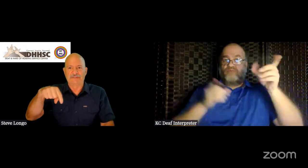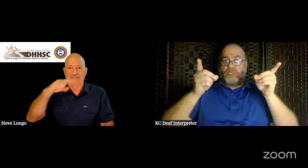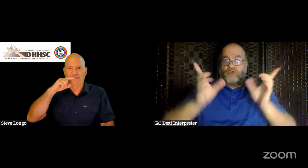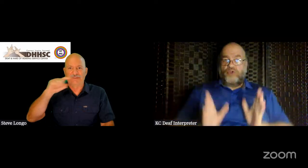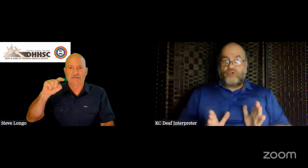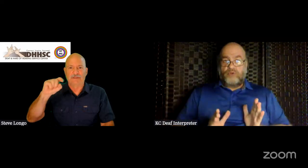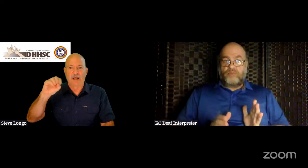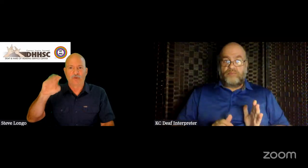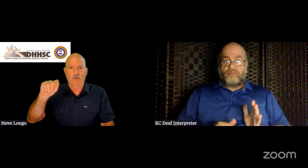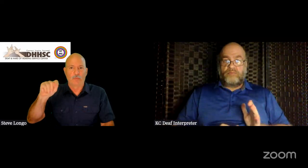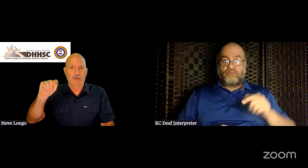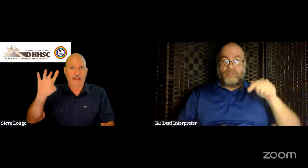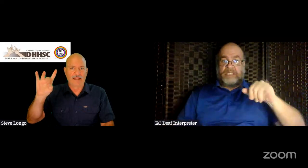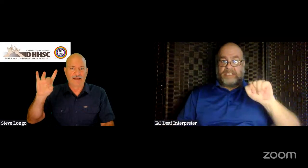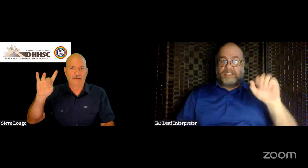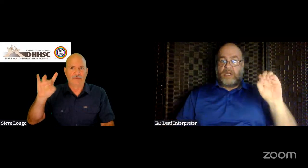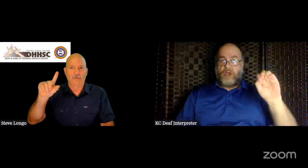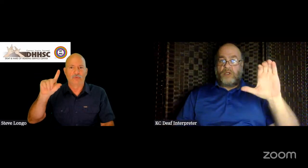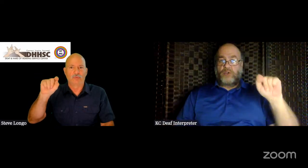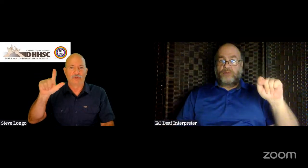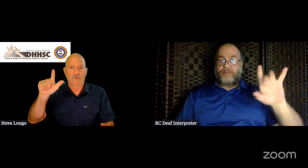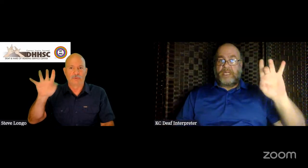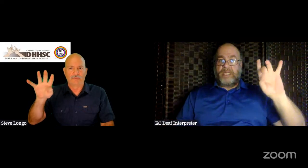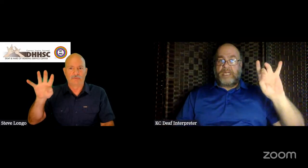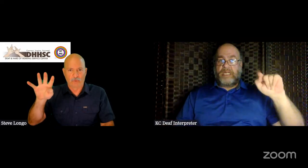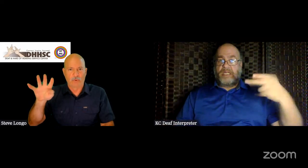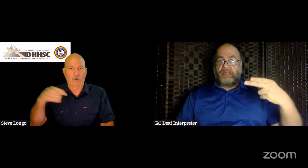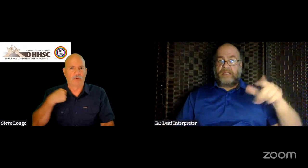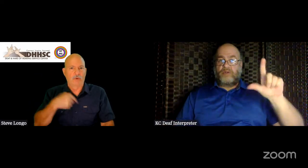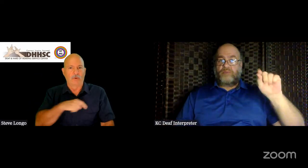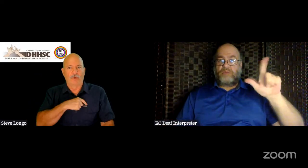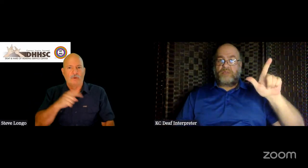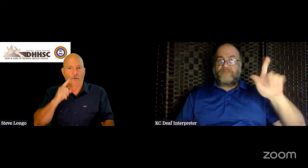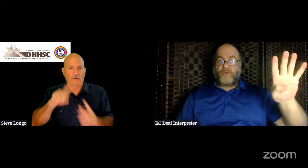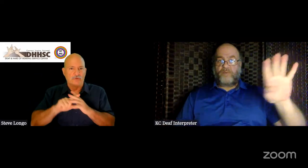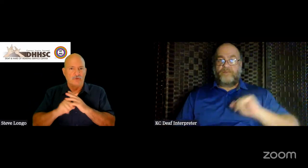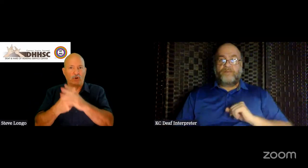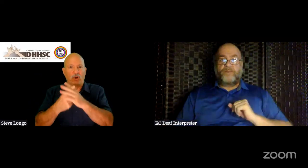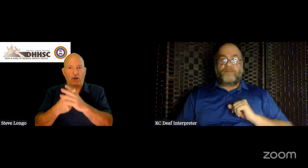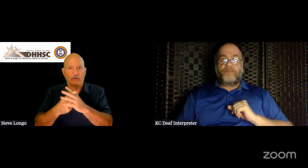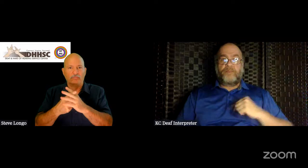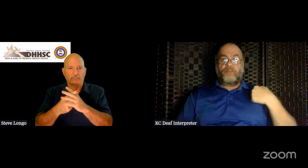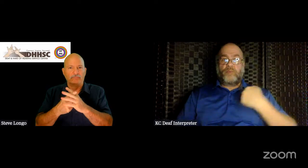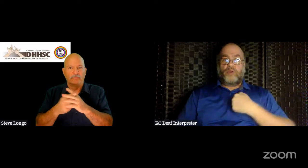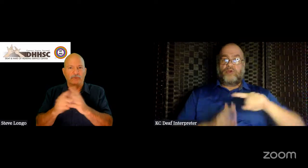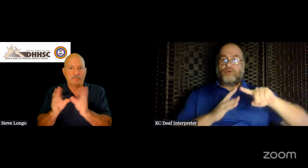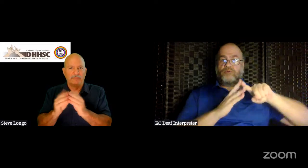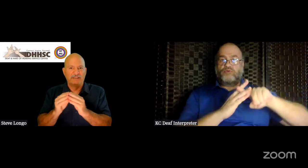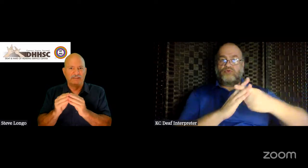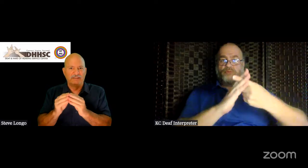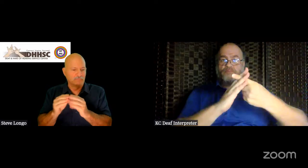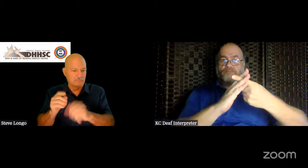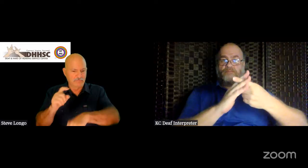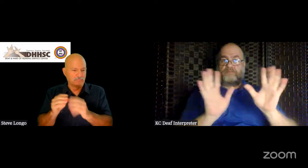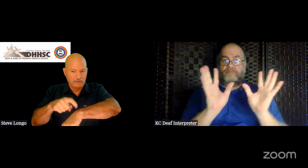meeting. I am Executive Director. It's October 8th, 2024.